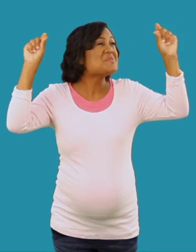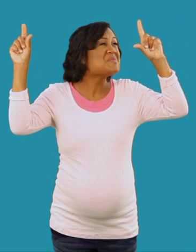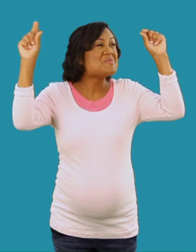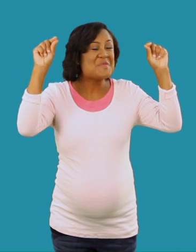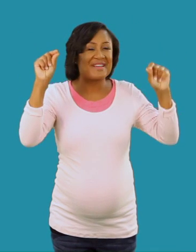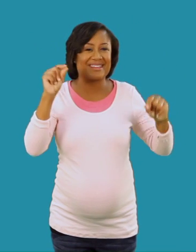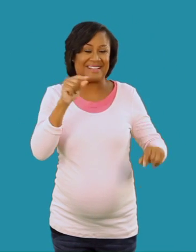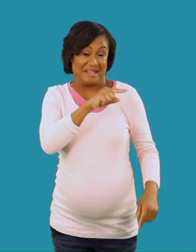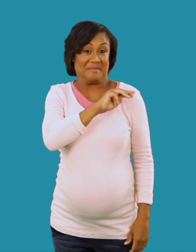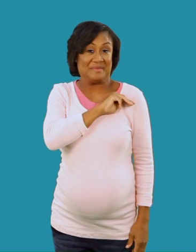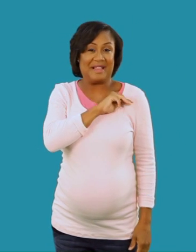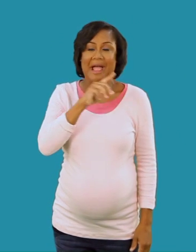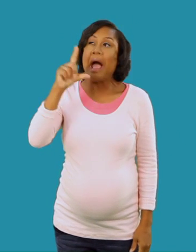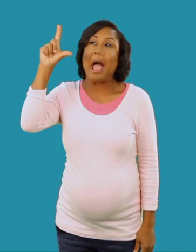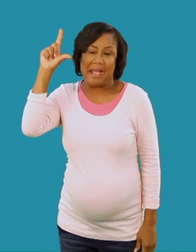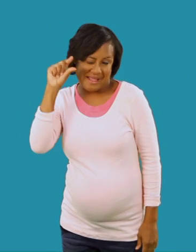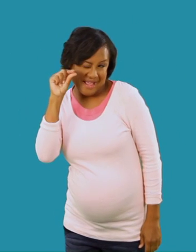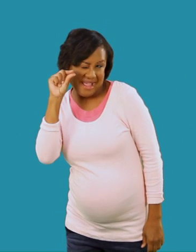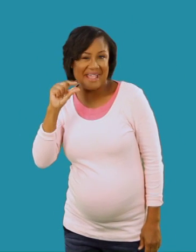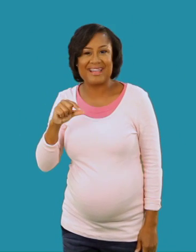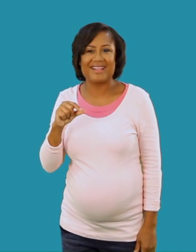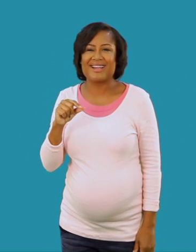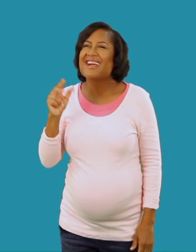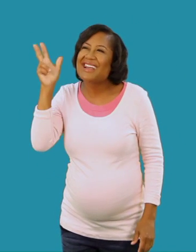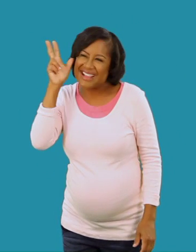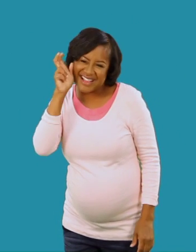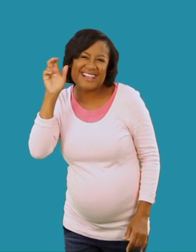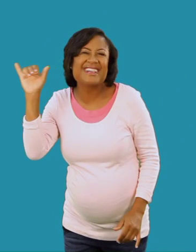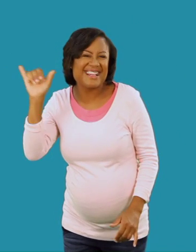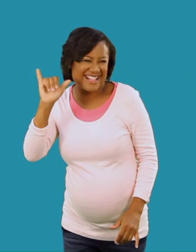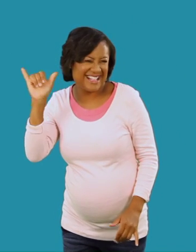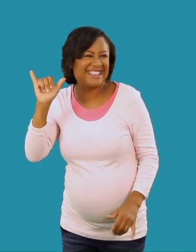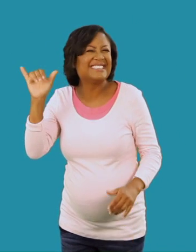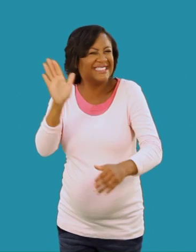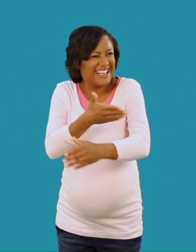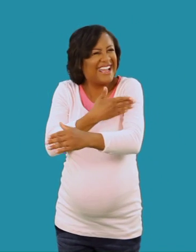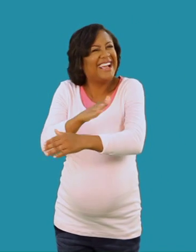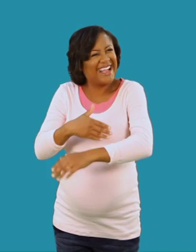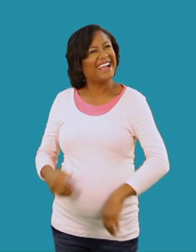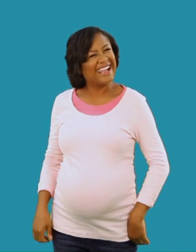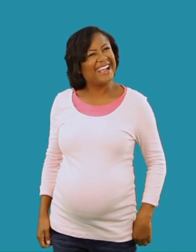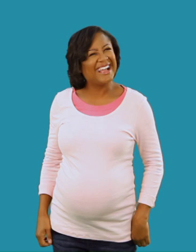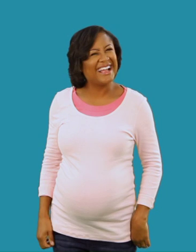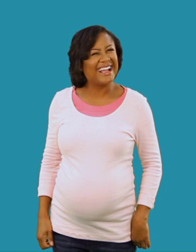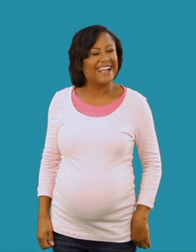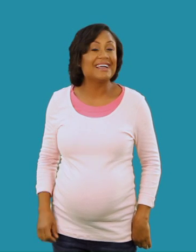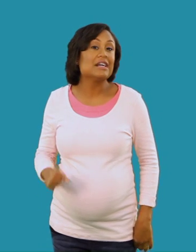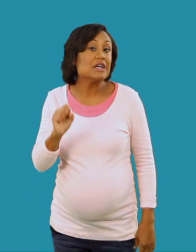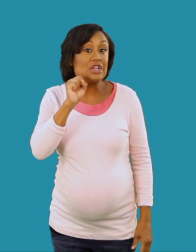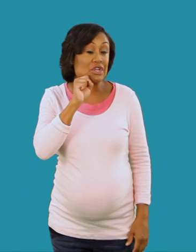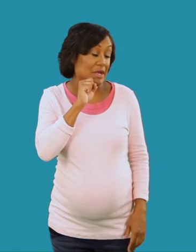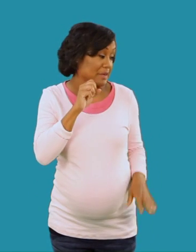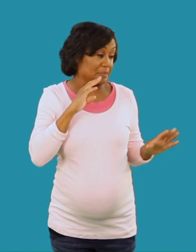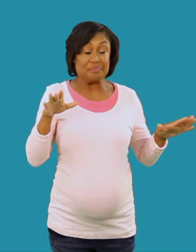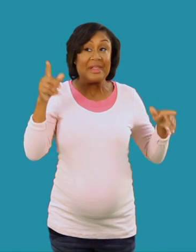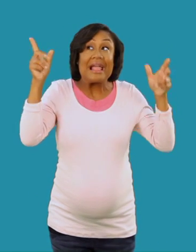winks. It sounds like they are singing, she says. Those birds are